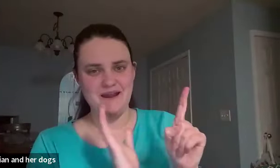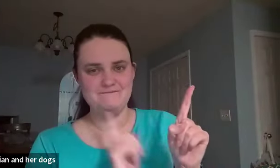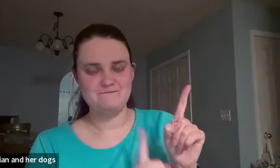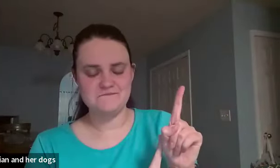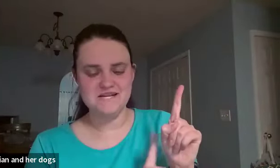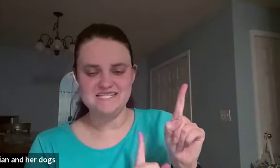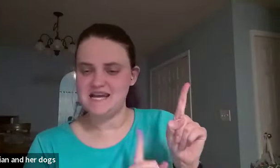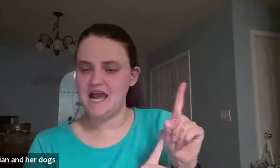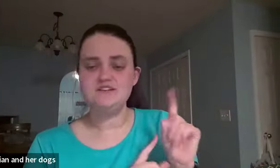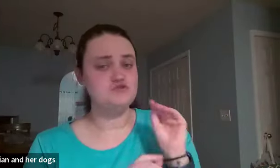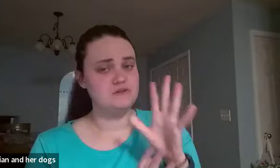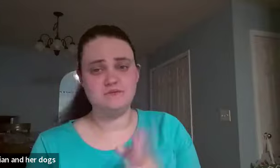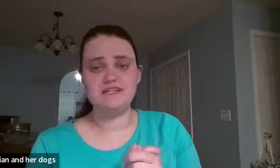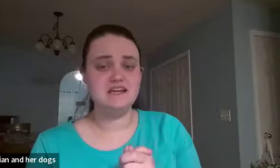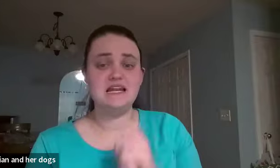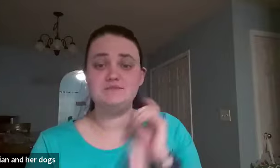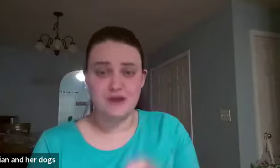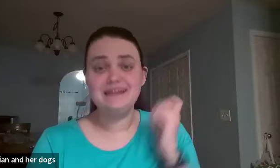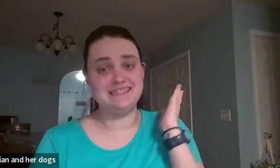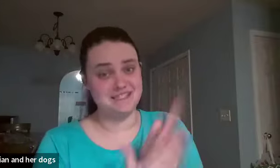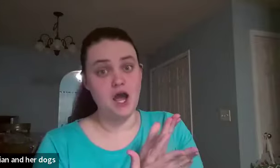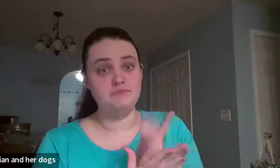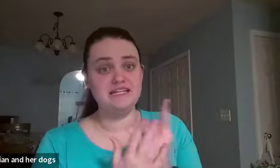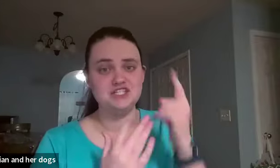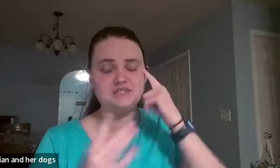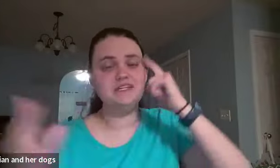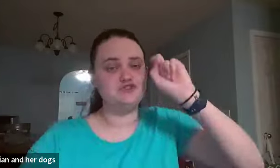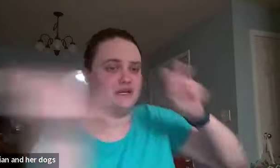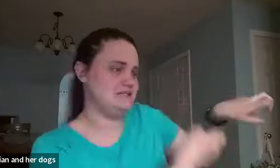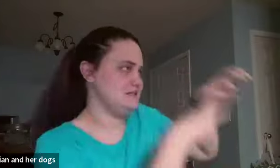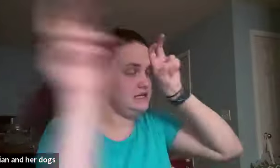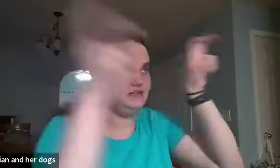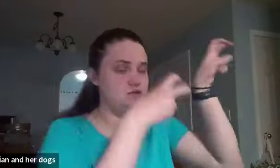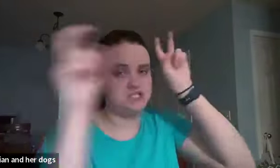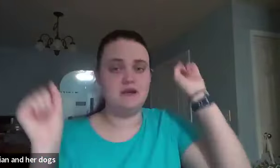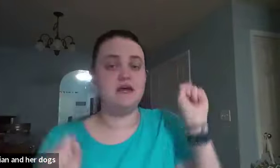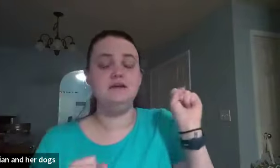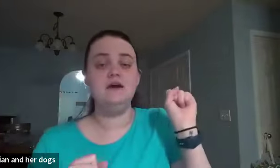okay. I'm just throwing so many signs and I'm trying to stop, but it's just me translating too much in my head.